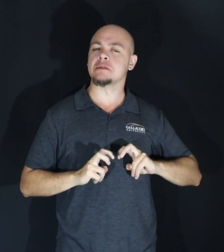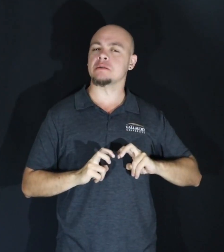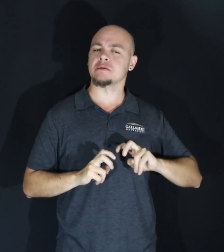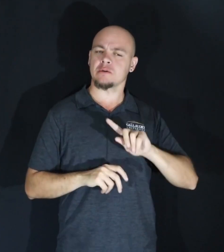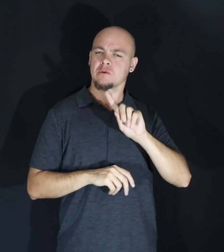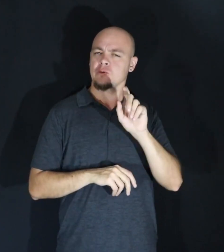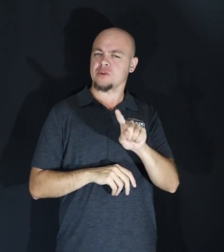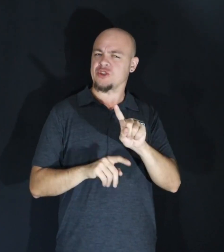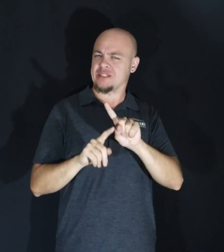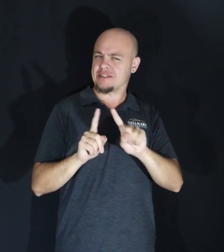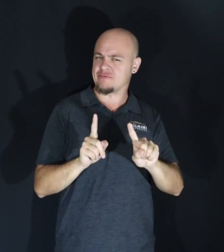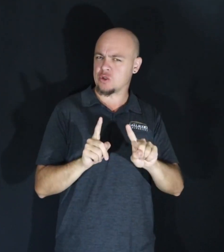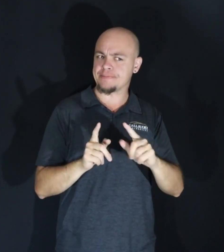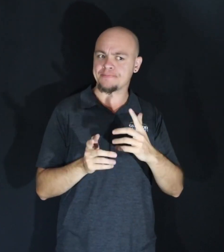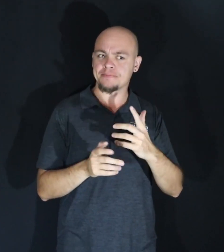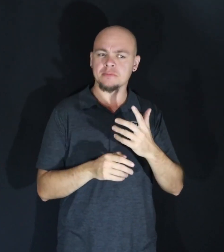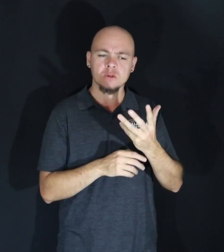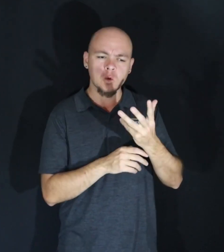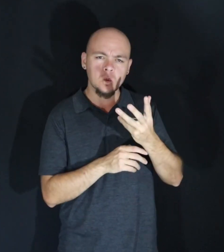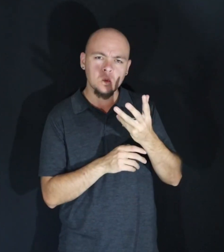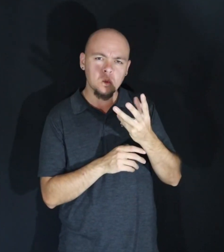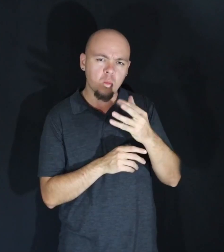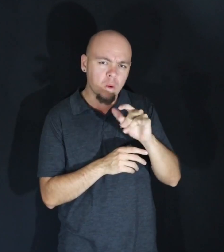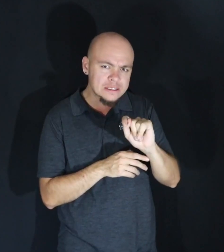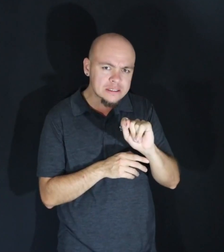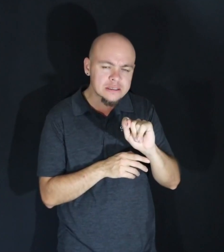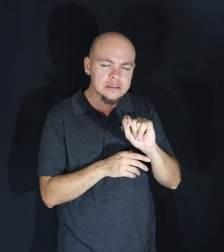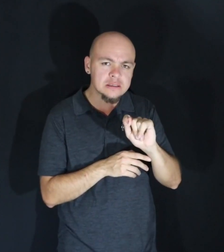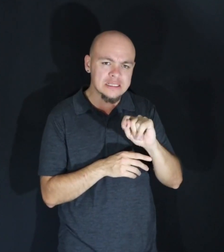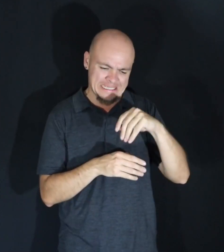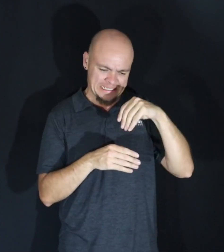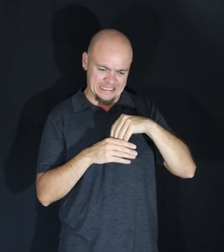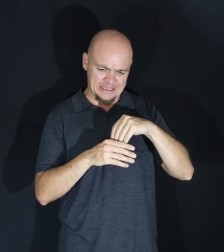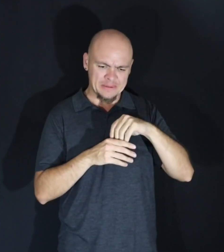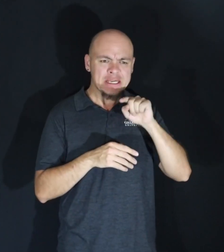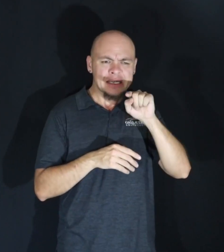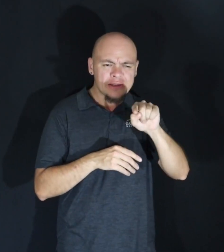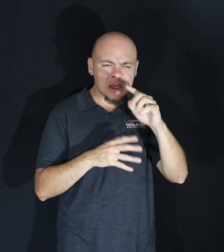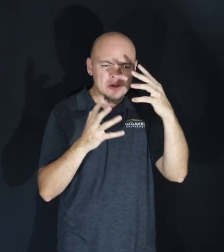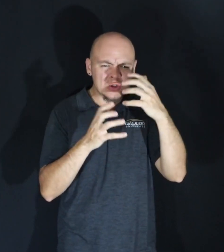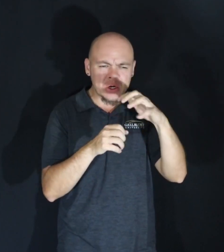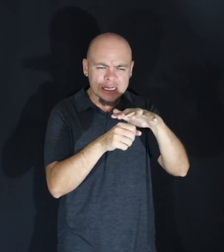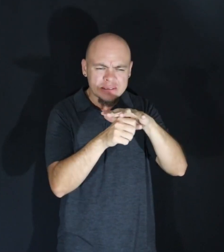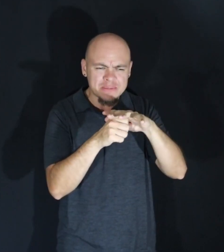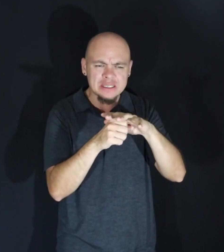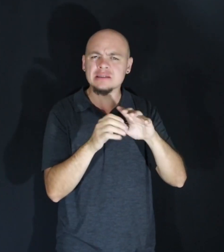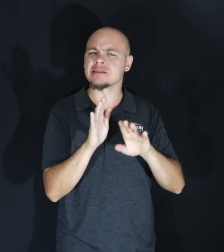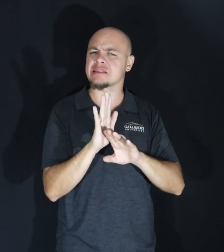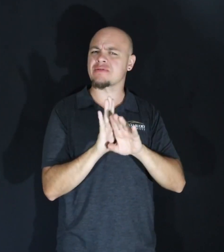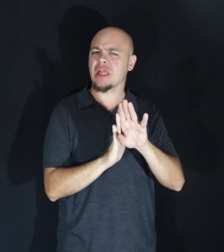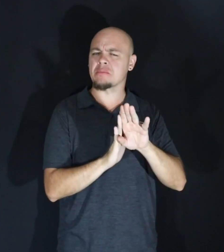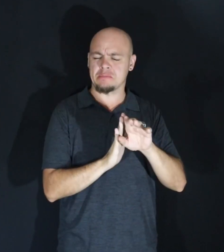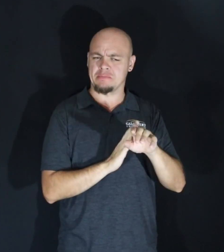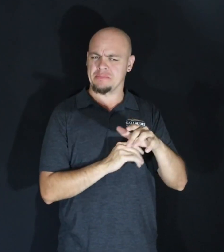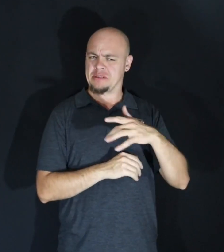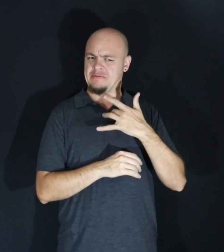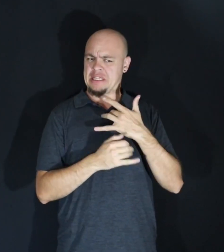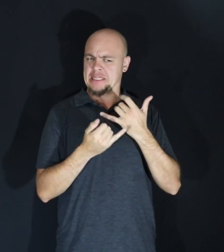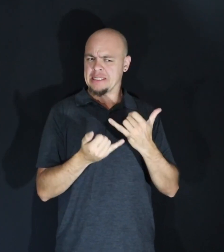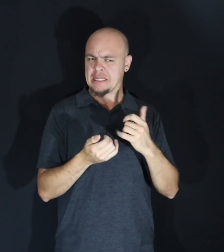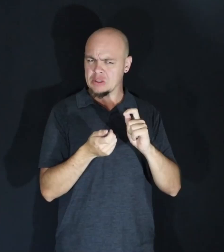question. What? What developed in me in that dark place? What can be done about how I feel